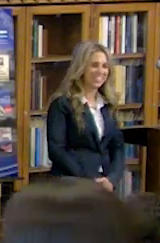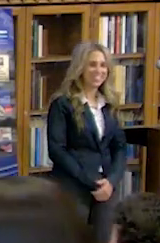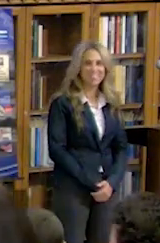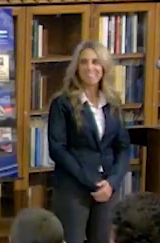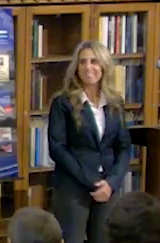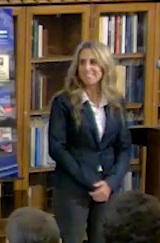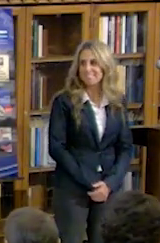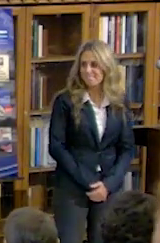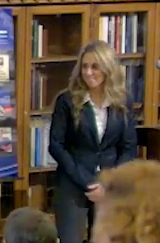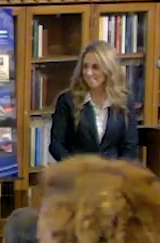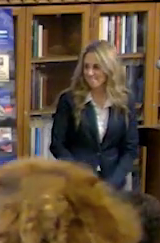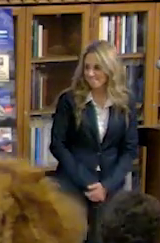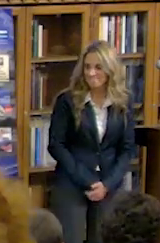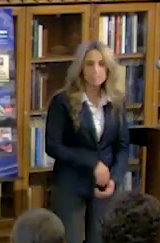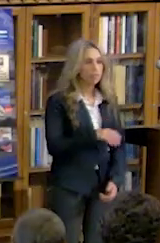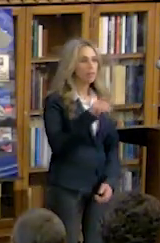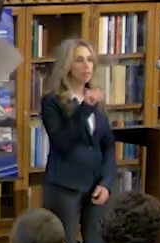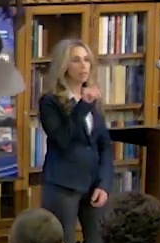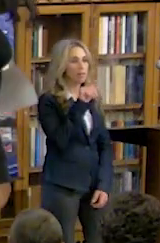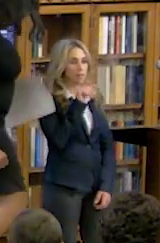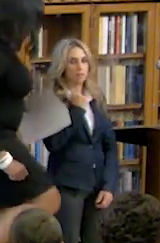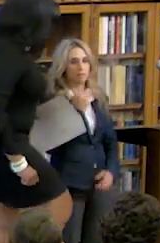you Tracy